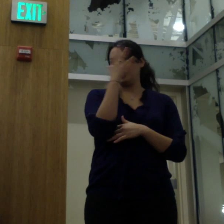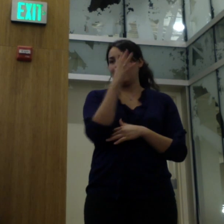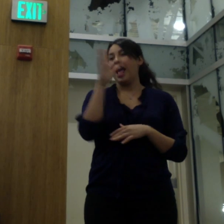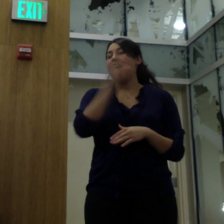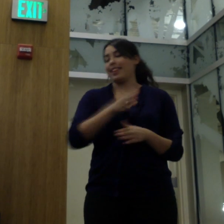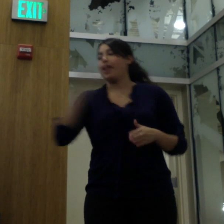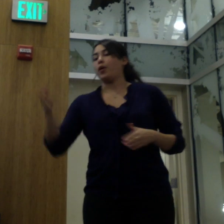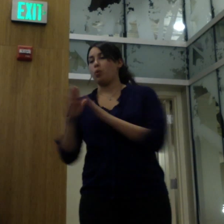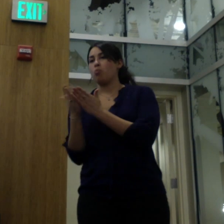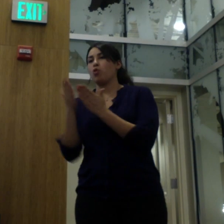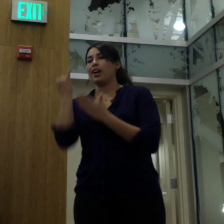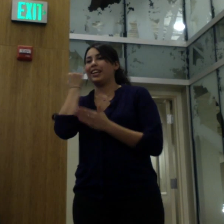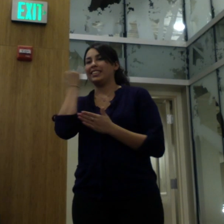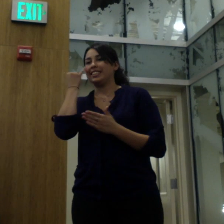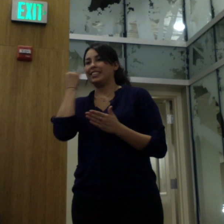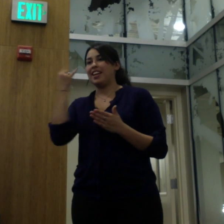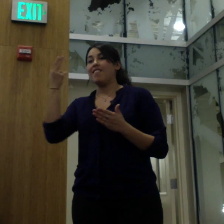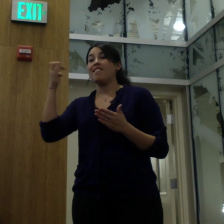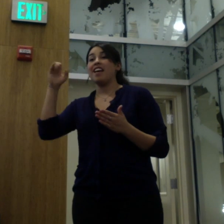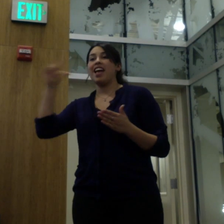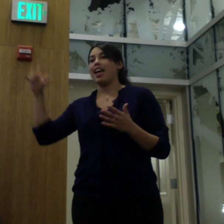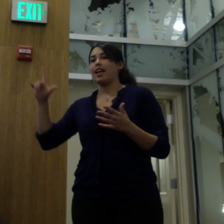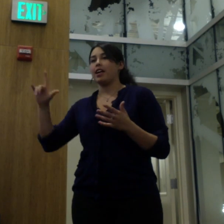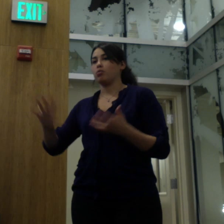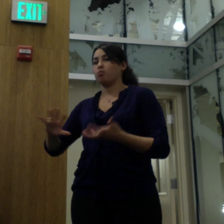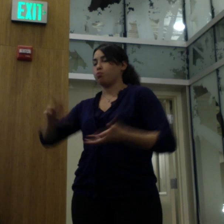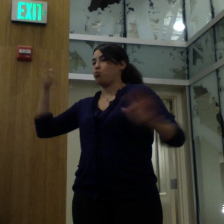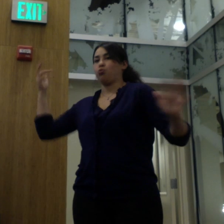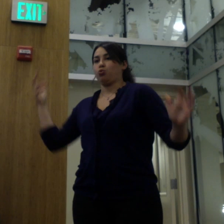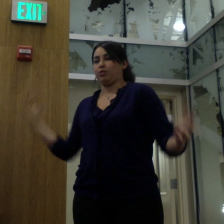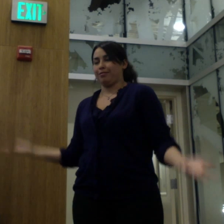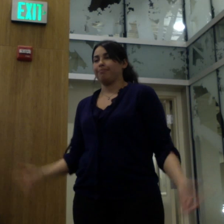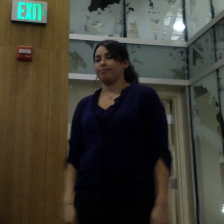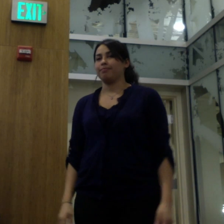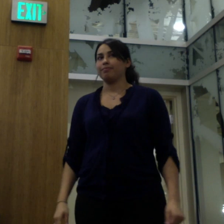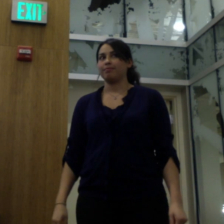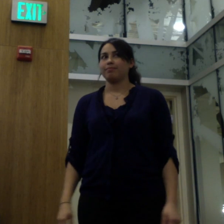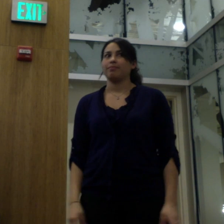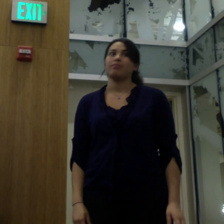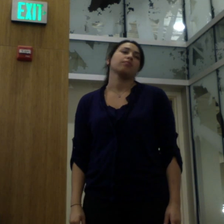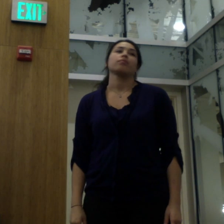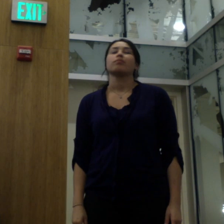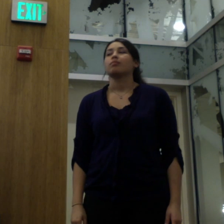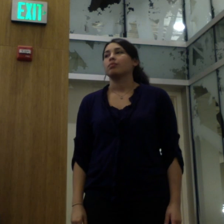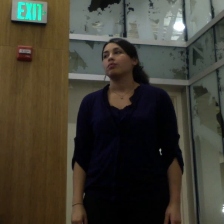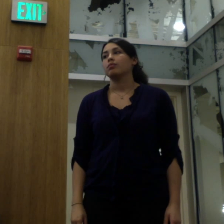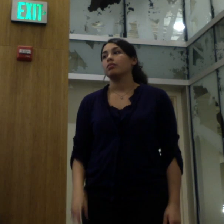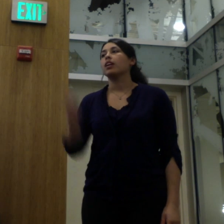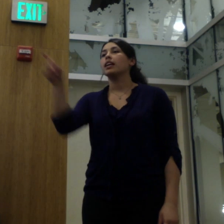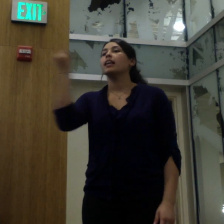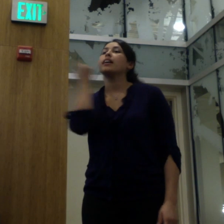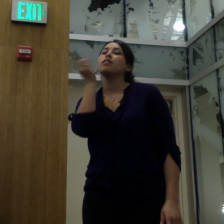Loose. He goes over a lot of really good information in here that I haven't touched on yet. Like, if you're staying at home, how do you